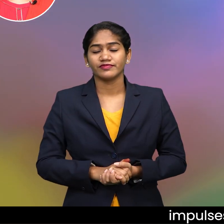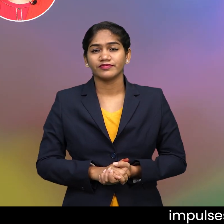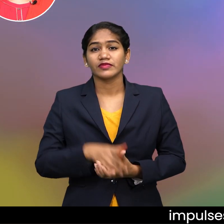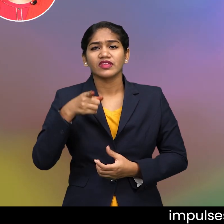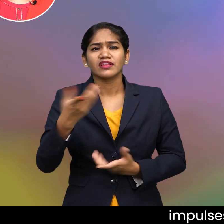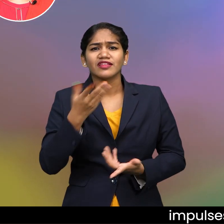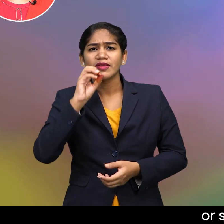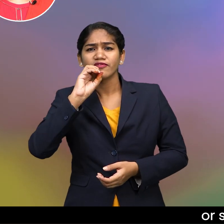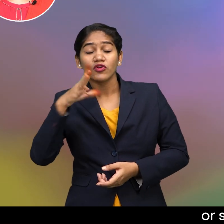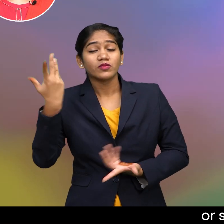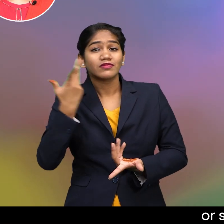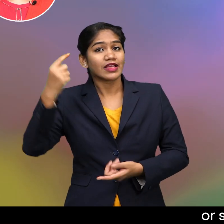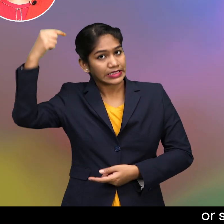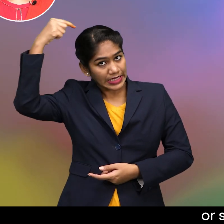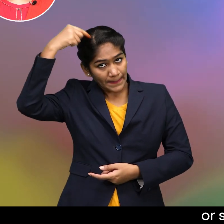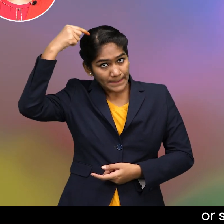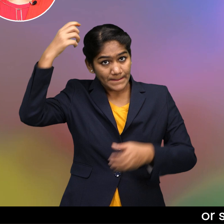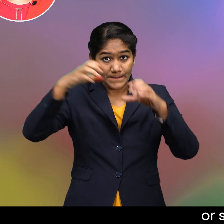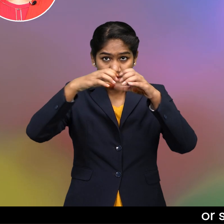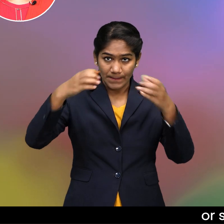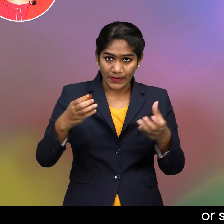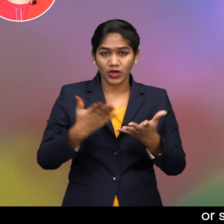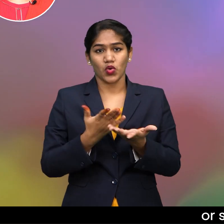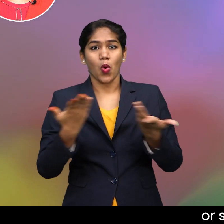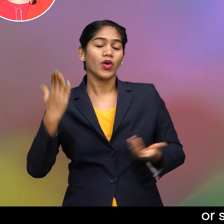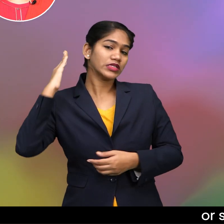impulses from the brain or spinal cord